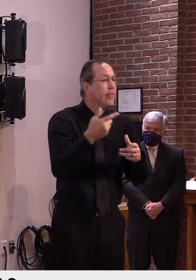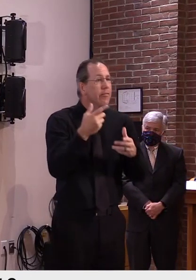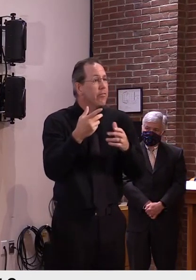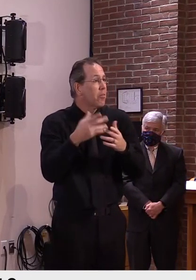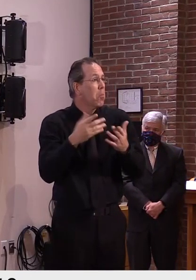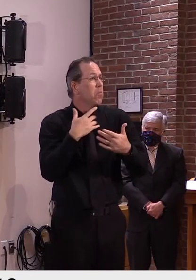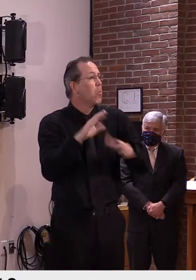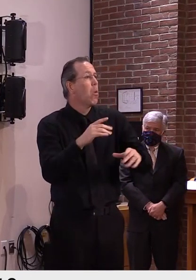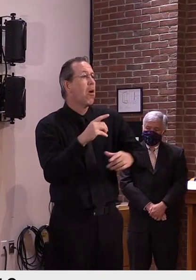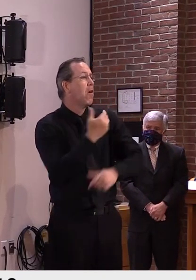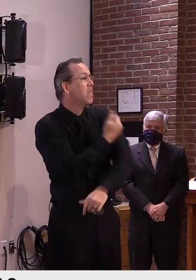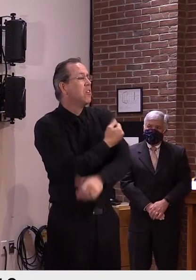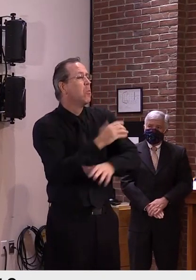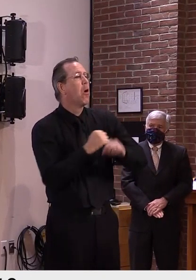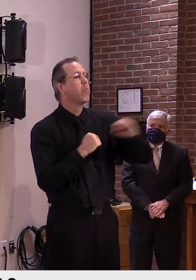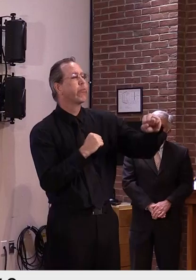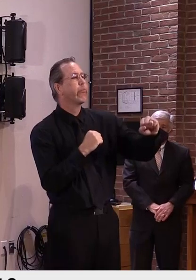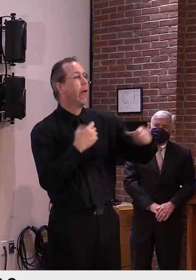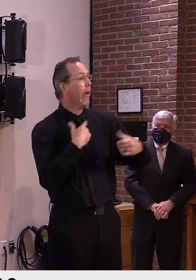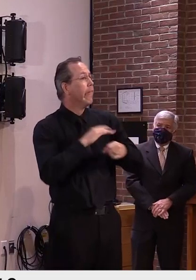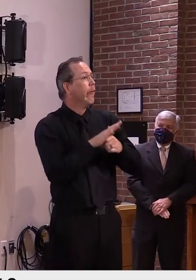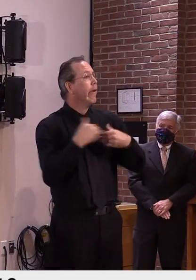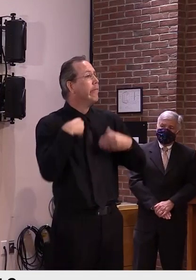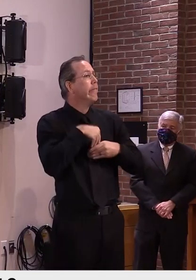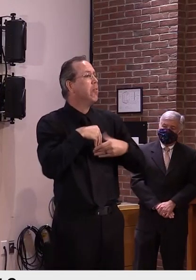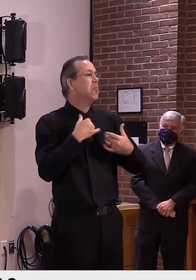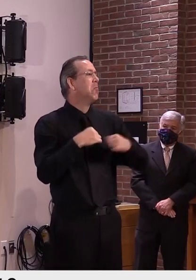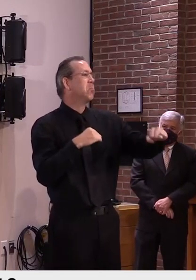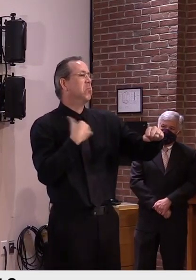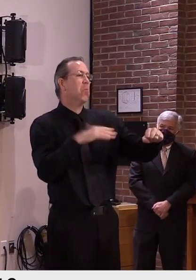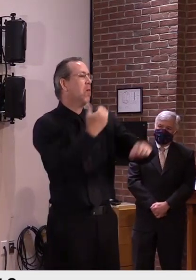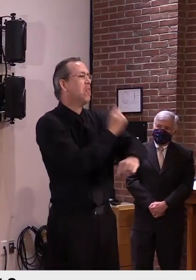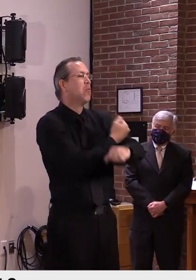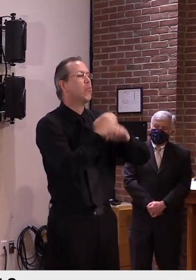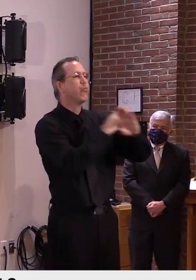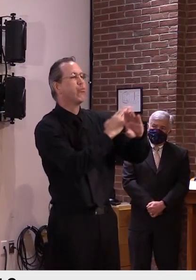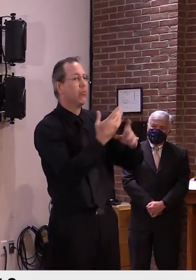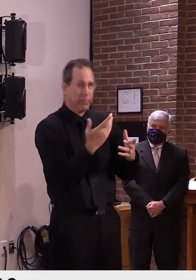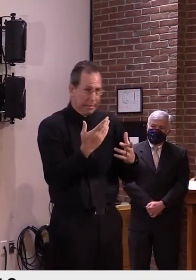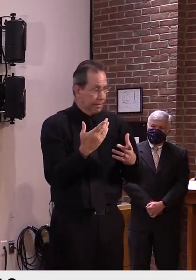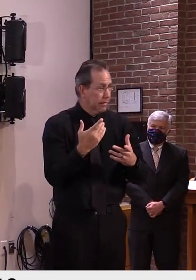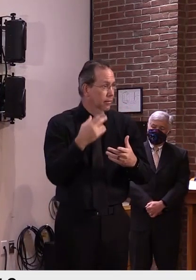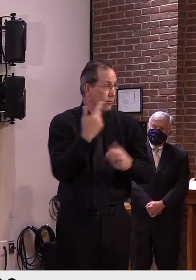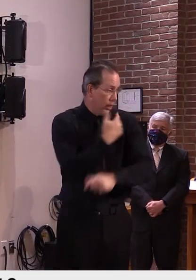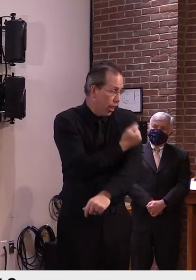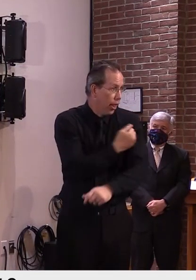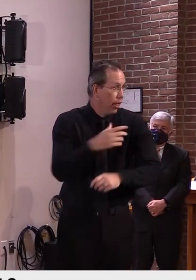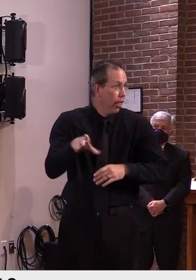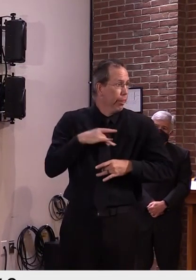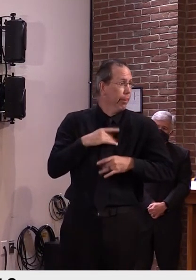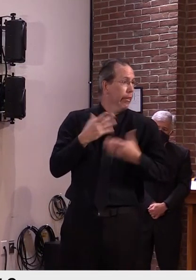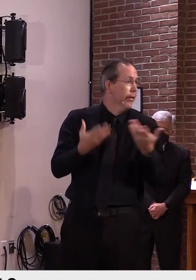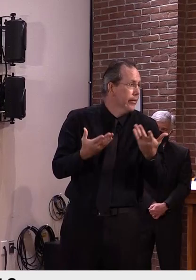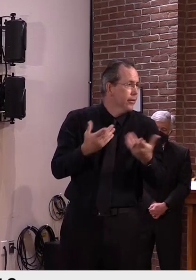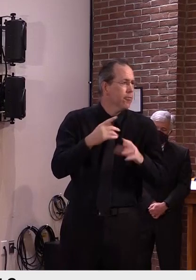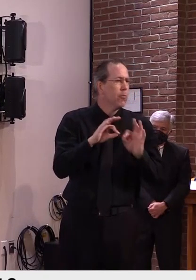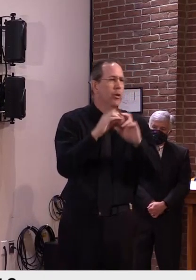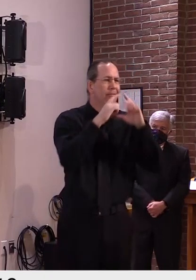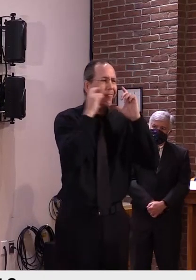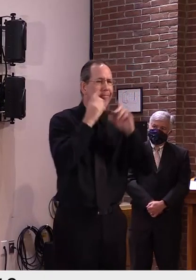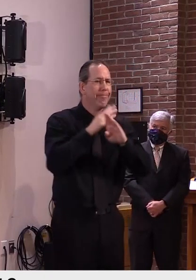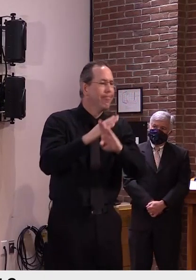virus. And just by being immune will help suppress the virus level in the population as well. But that number